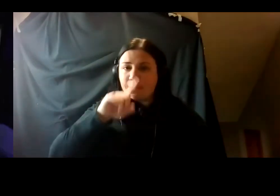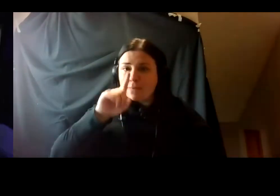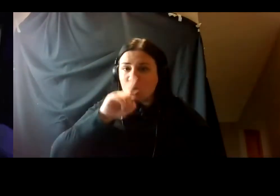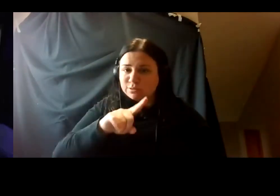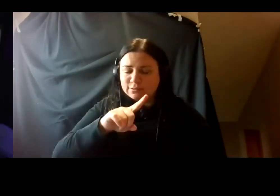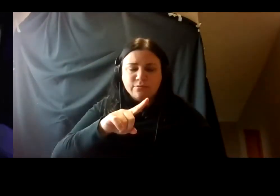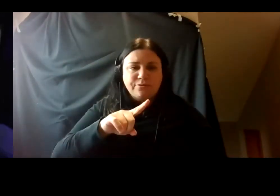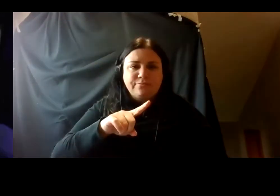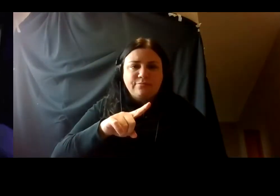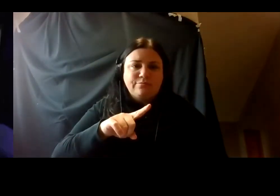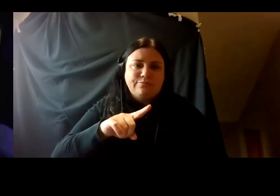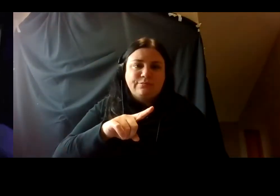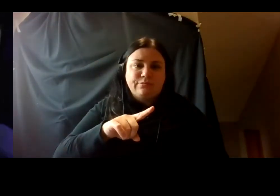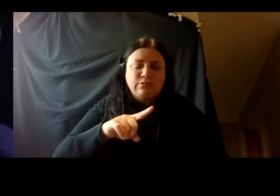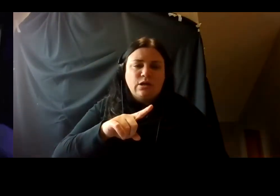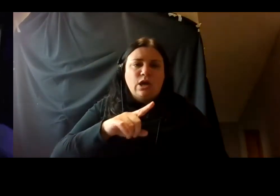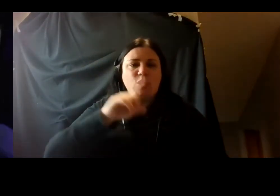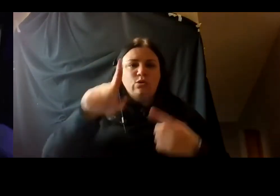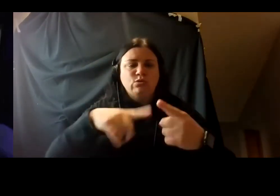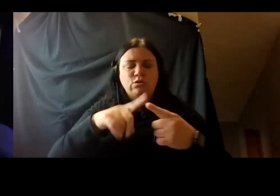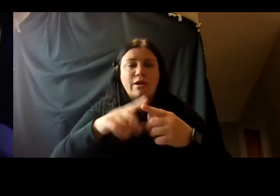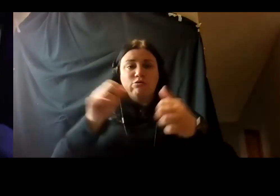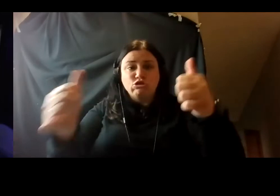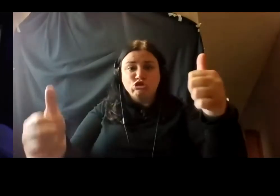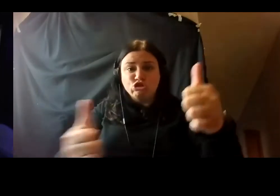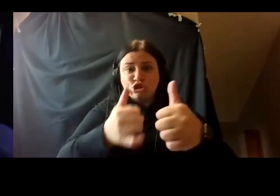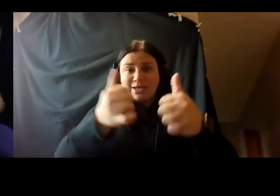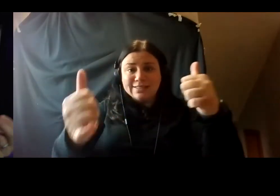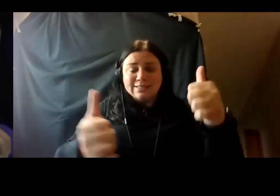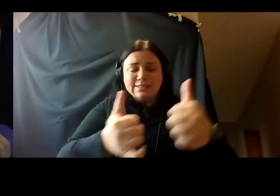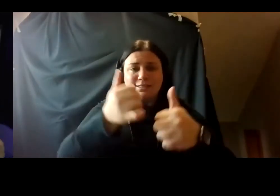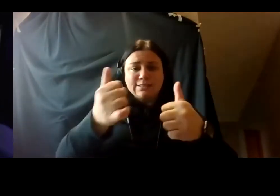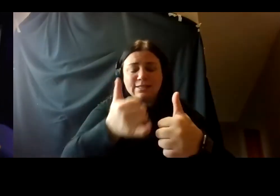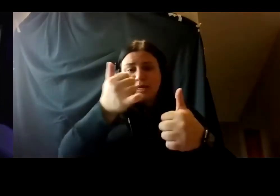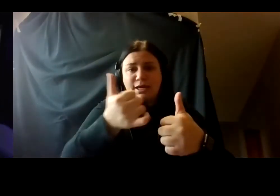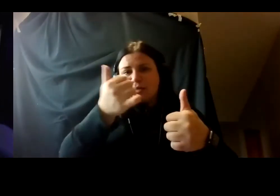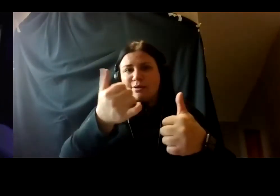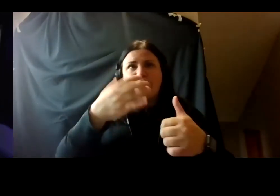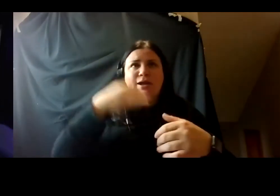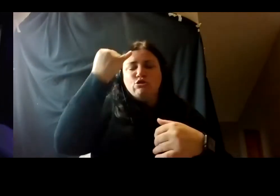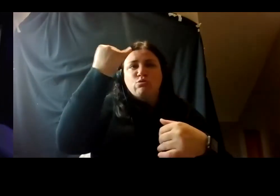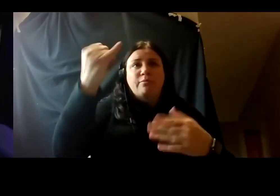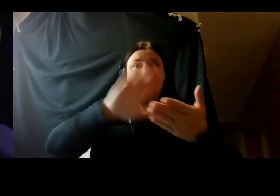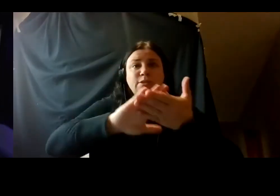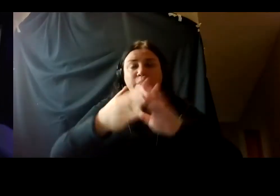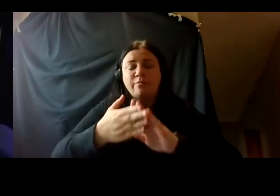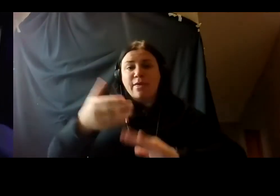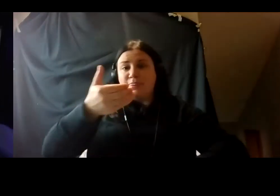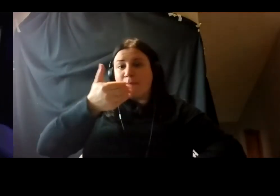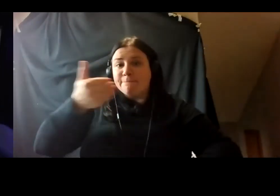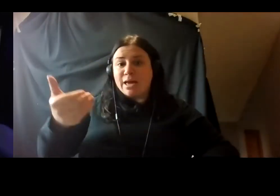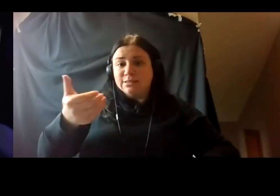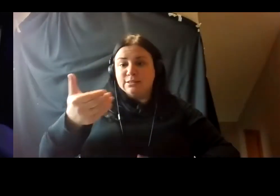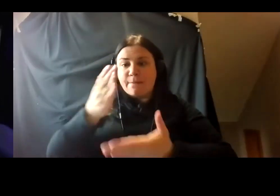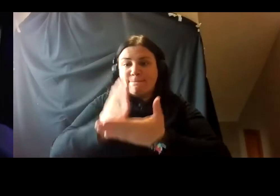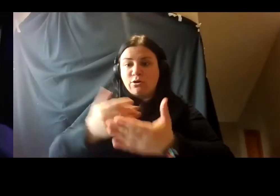Mouse. It was about pursuing something to become the best version of yourself, to chase that thing, to push yourself to